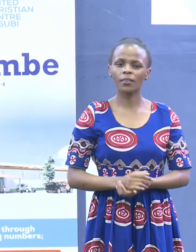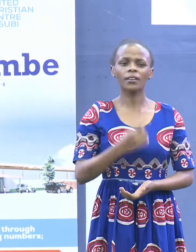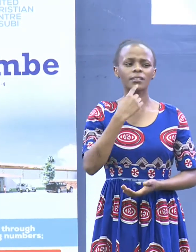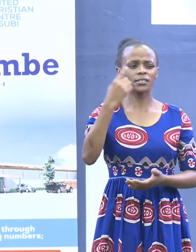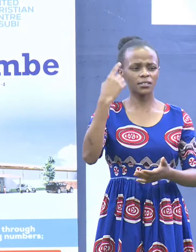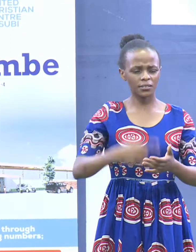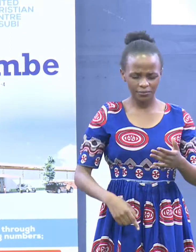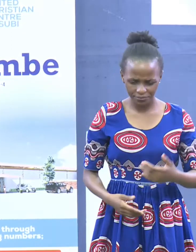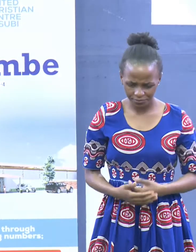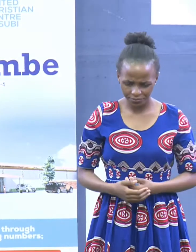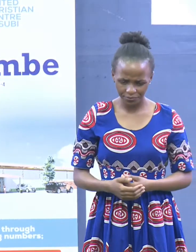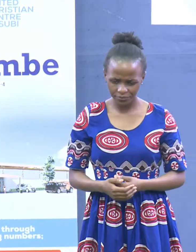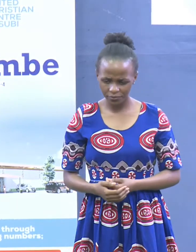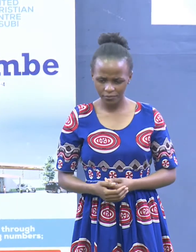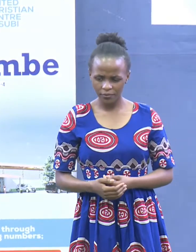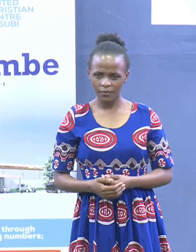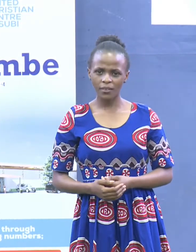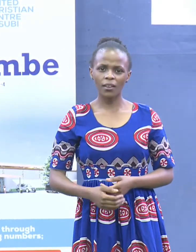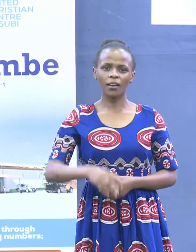3. This is what it says.